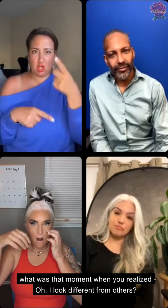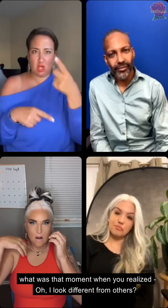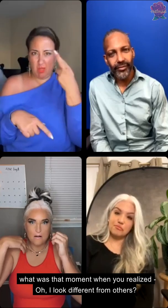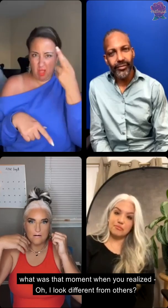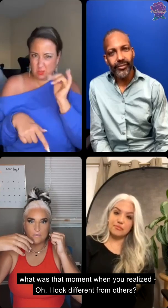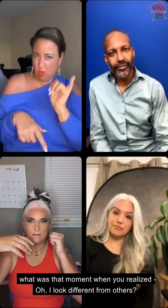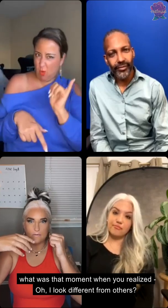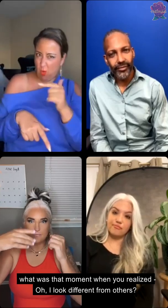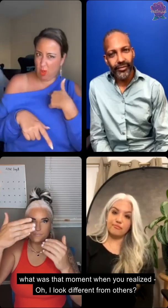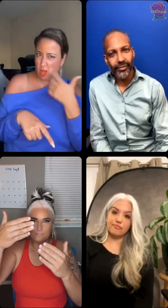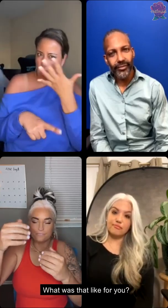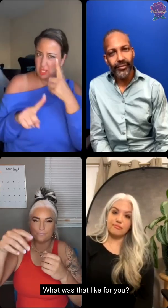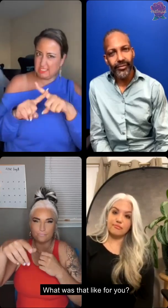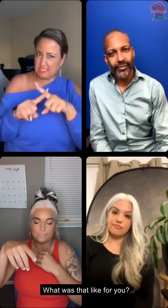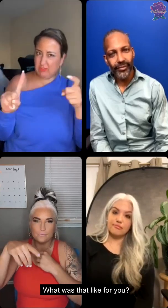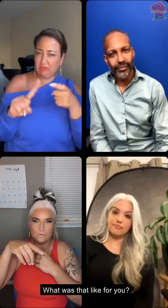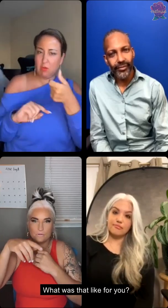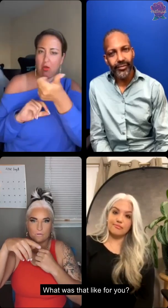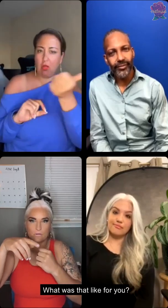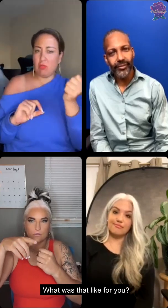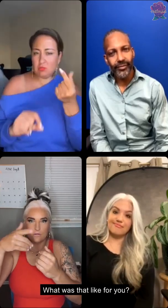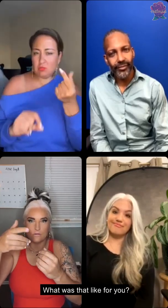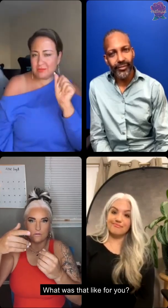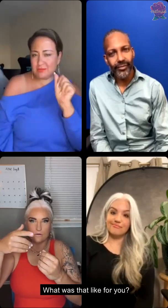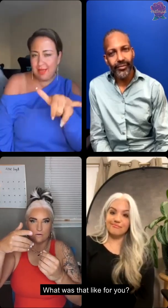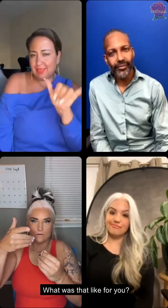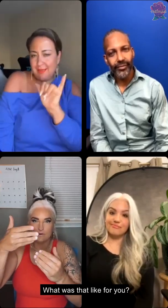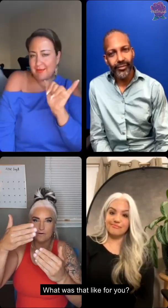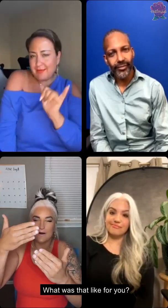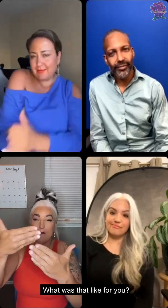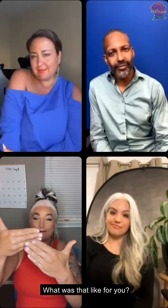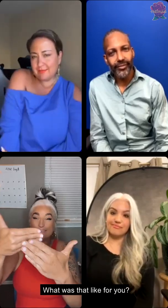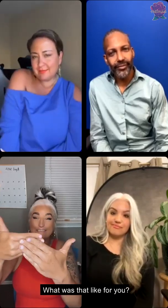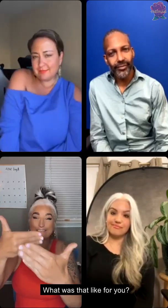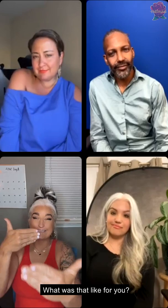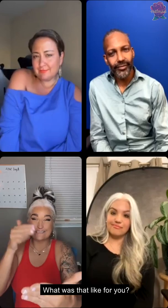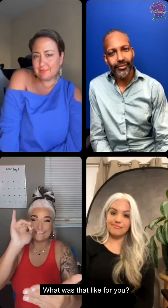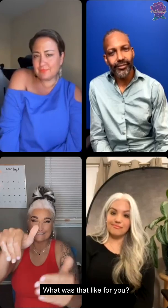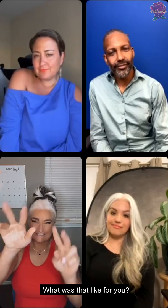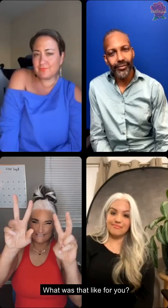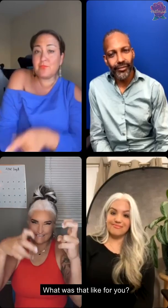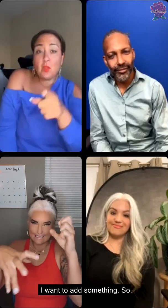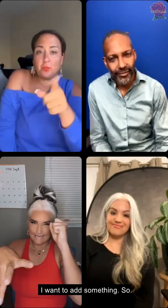realized, oh, I look different from others? And what was that like for you?